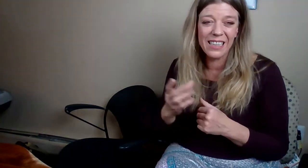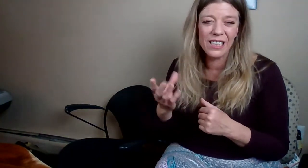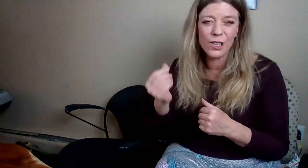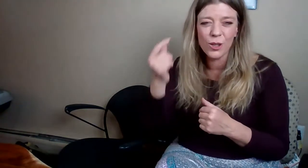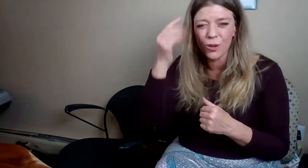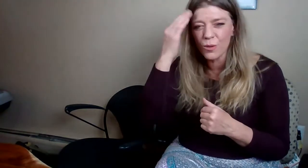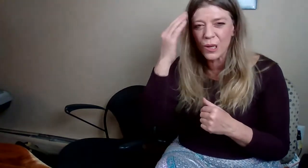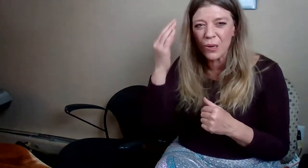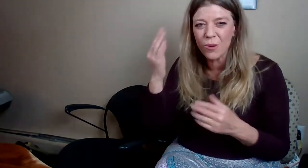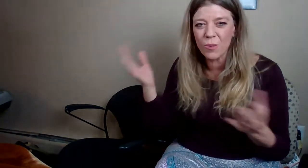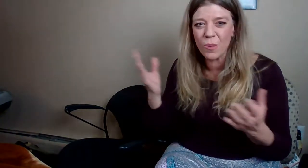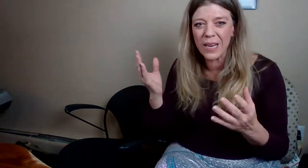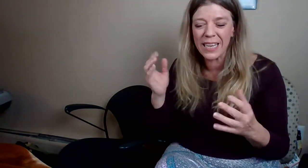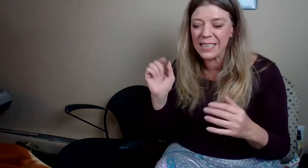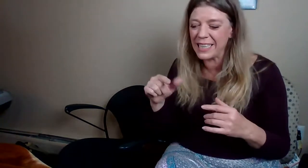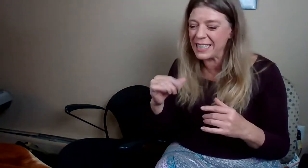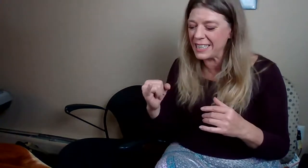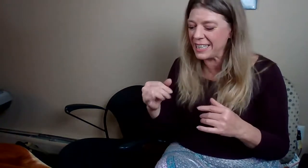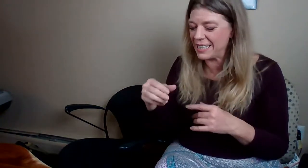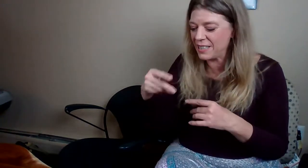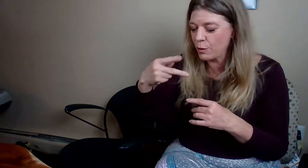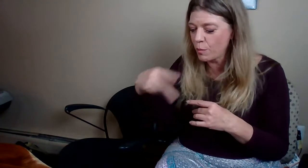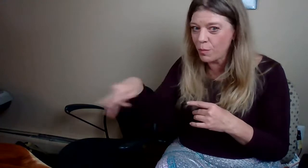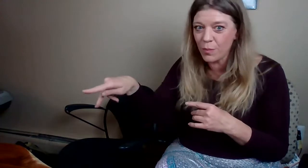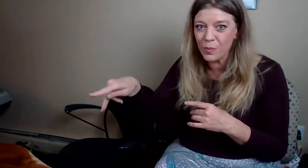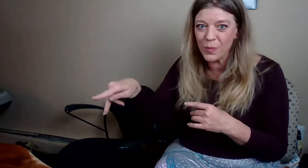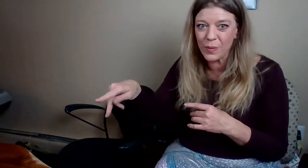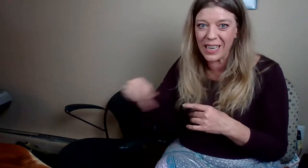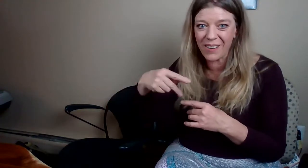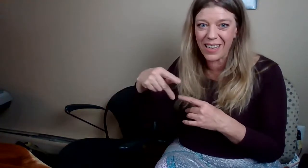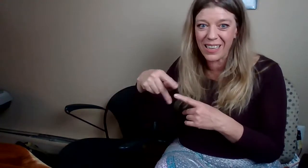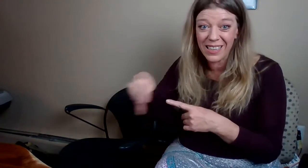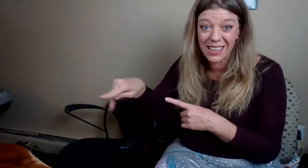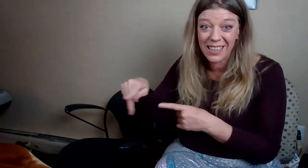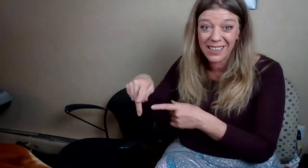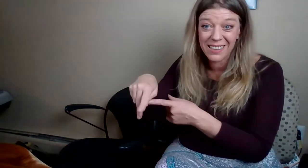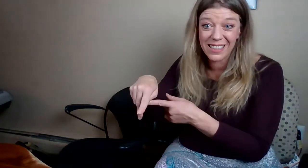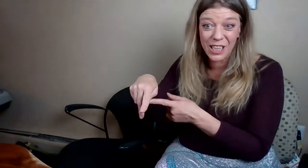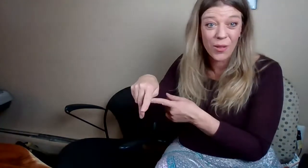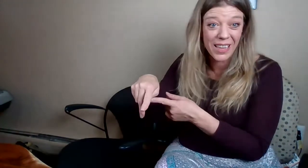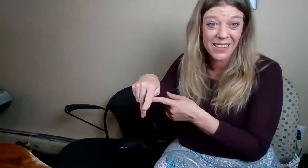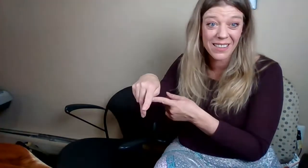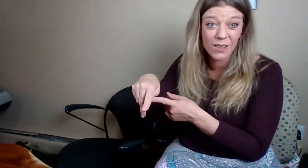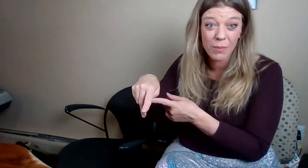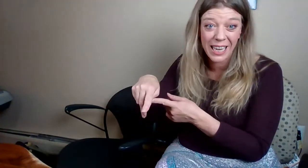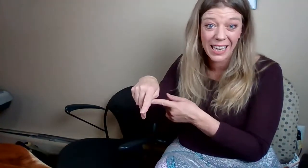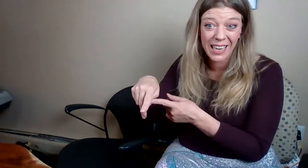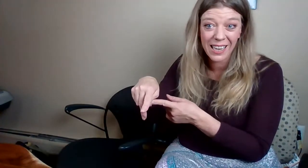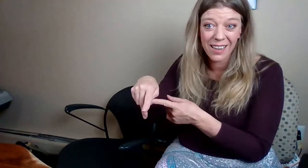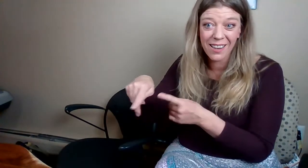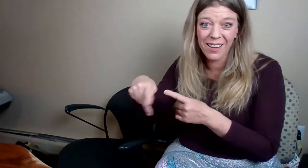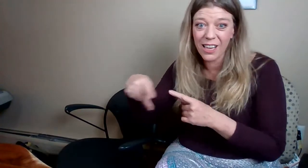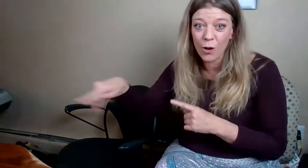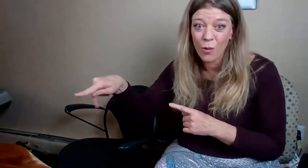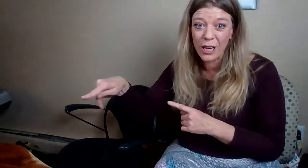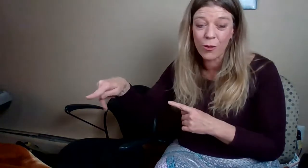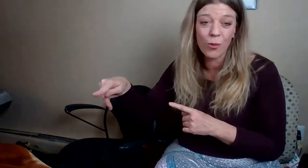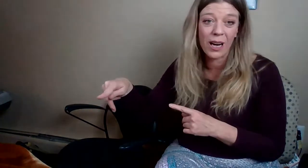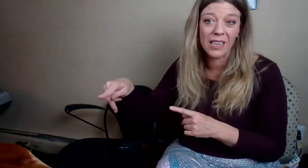Do you know what this is? When I went this, do you know this is a P and I went across,